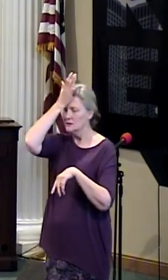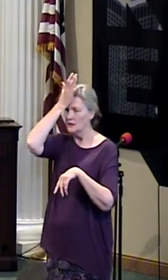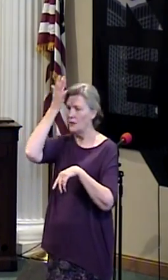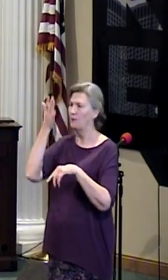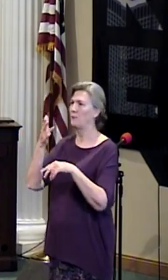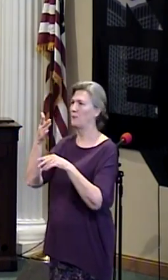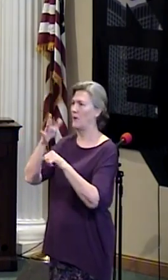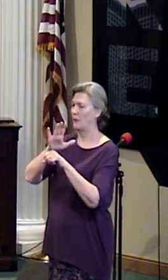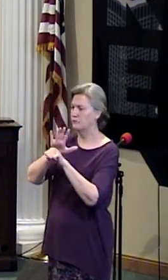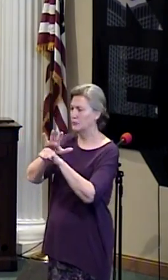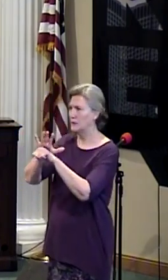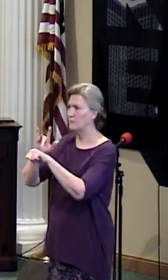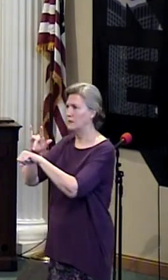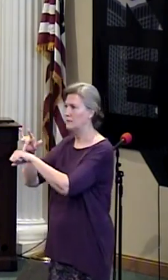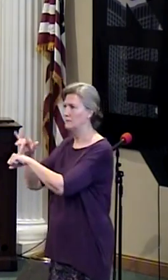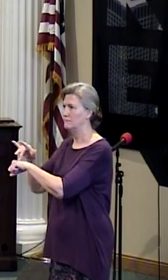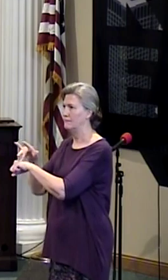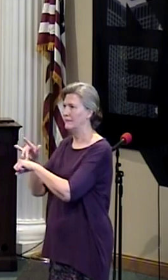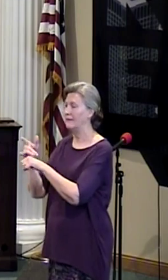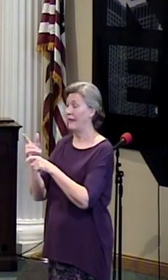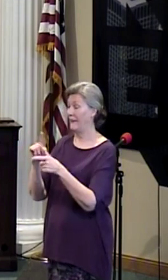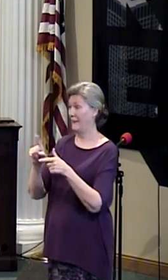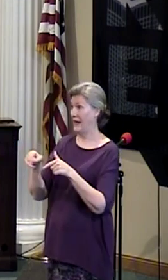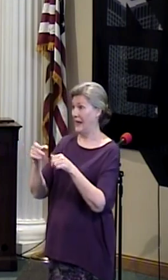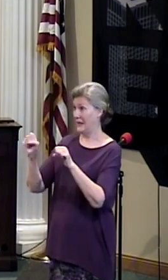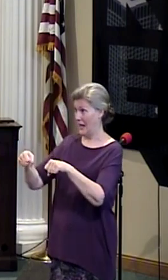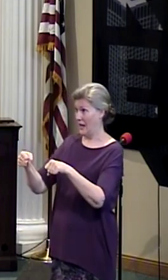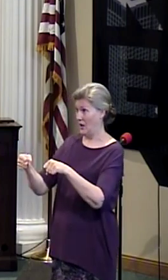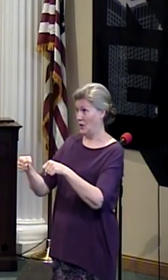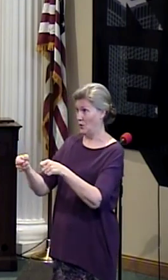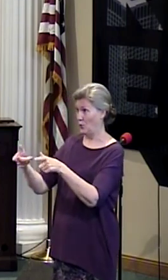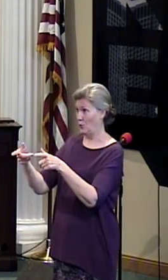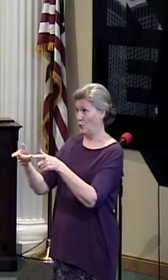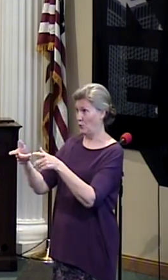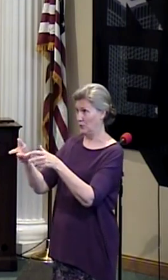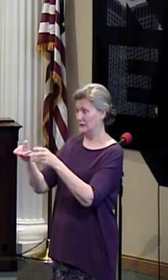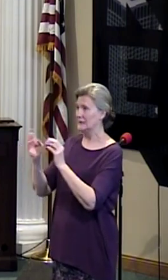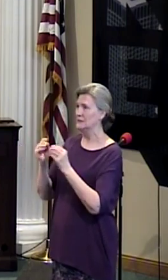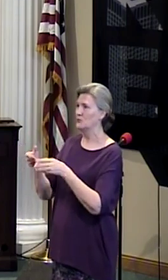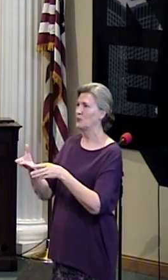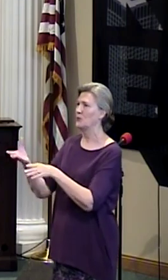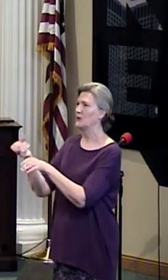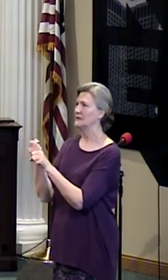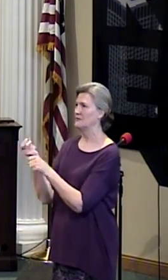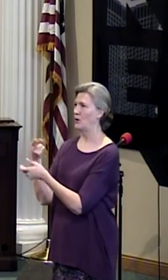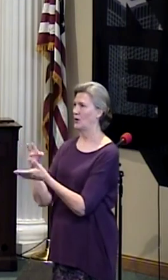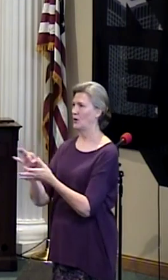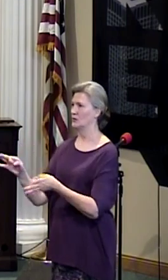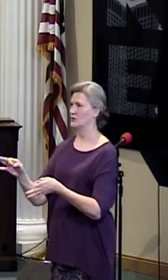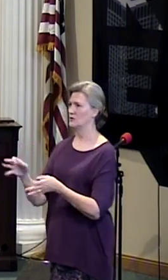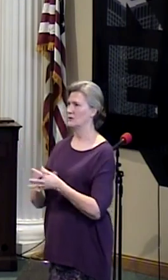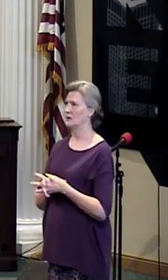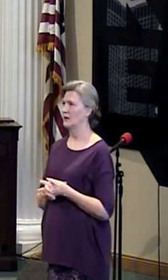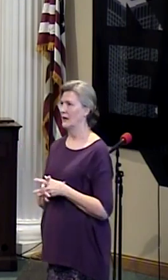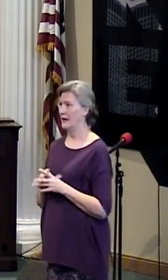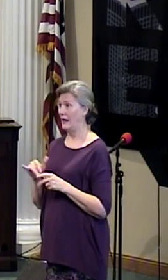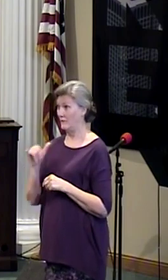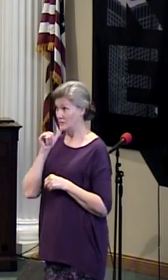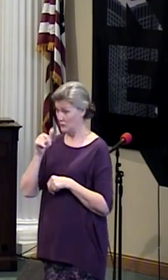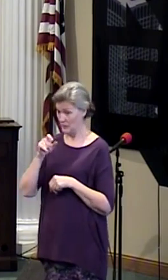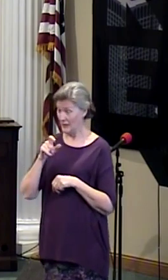John would have just sent them a text. They're already set. They're already saved. Leave them alone. Don't confuse them. They said, hey, we're